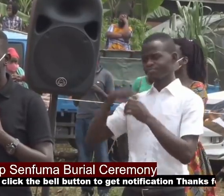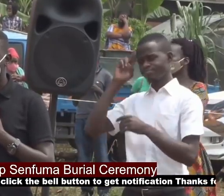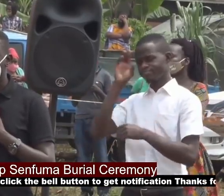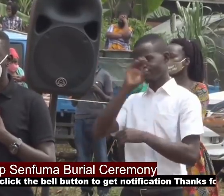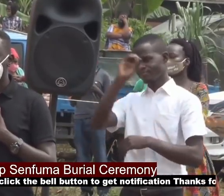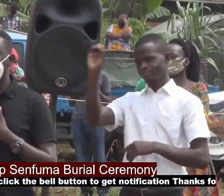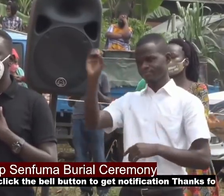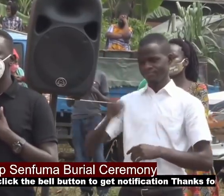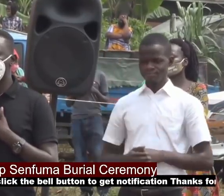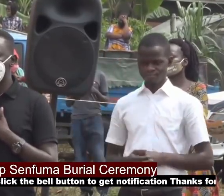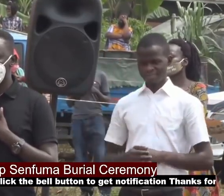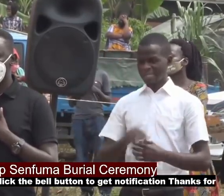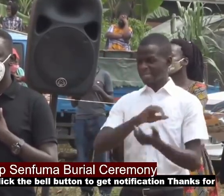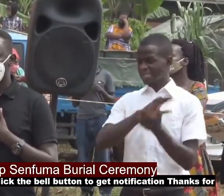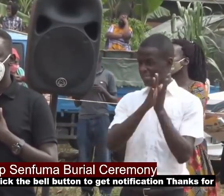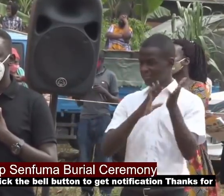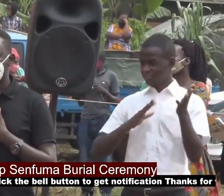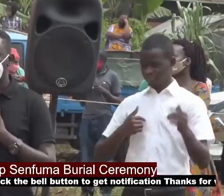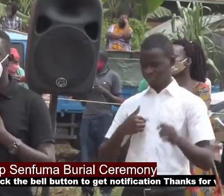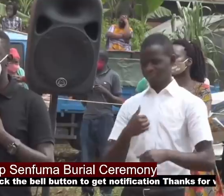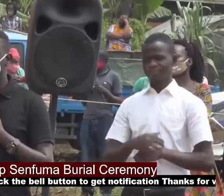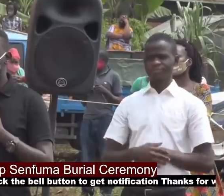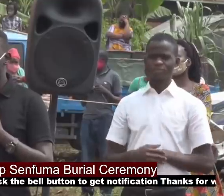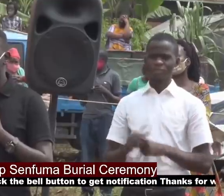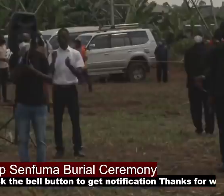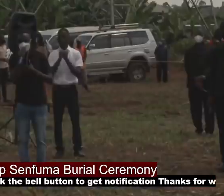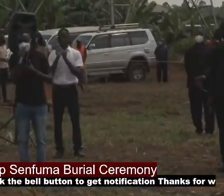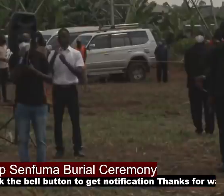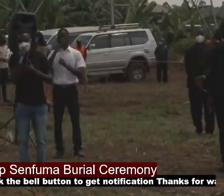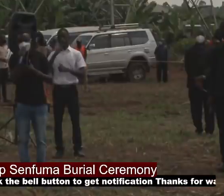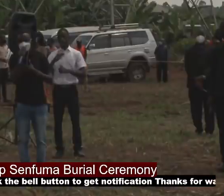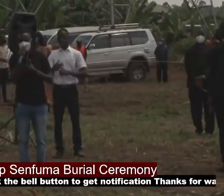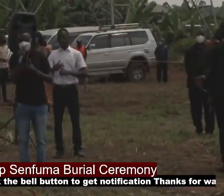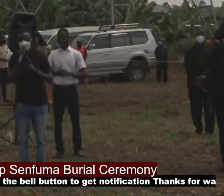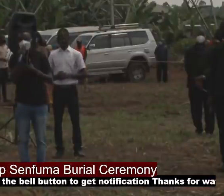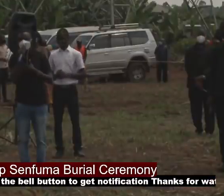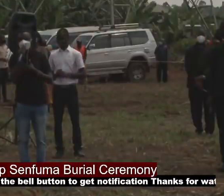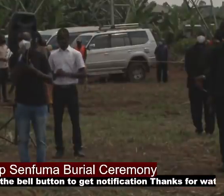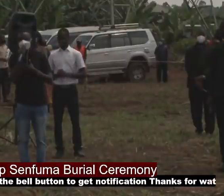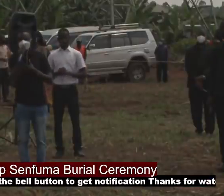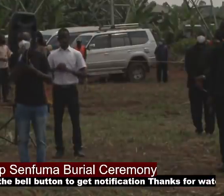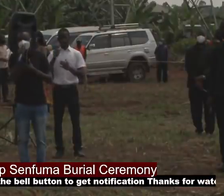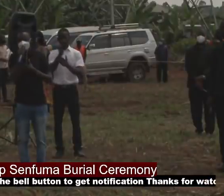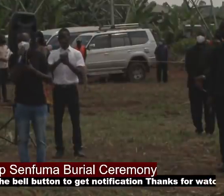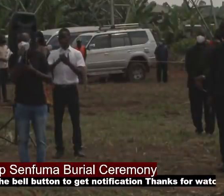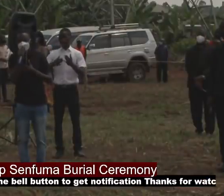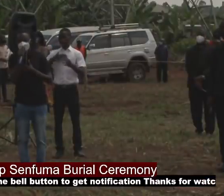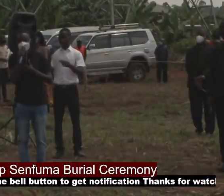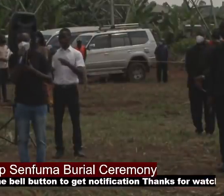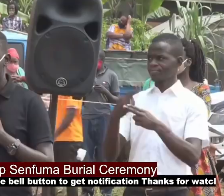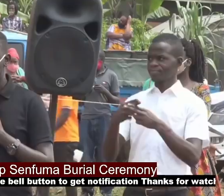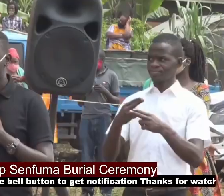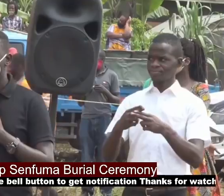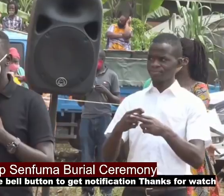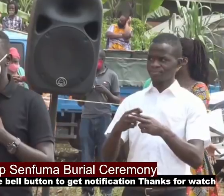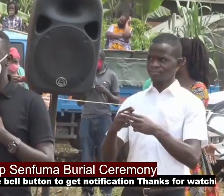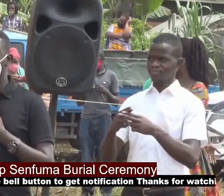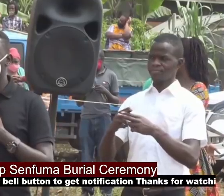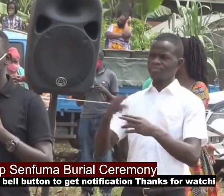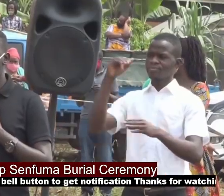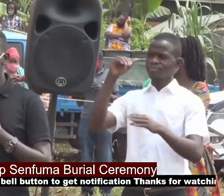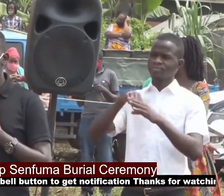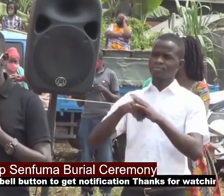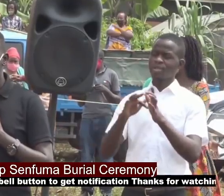Nebyesi jukira. Naza. Naza. N'omusayigo. N'omusayigo. Wandika erinnya lyange. Wandika erinnya lyange. Mu